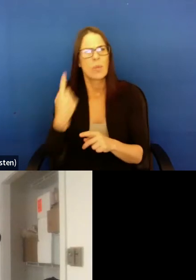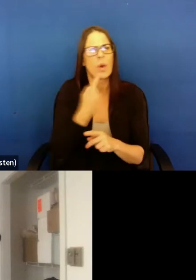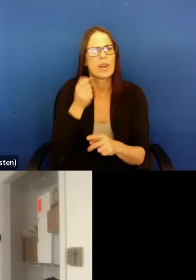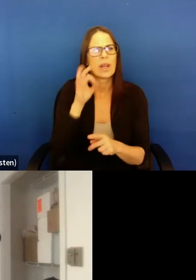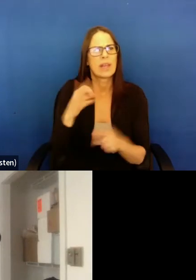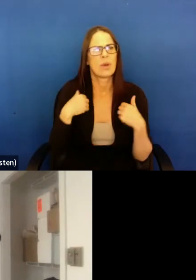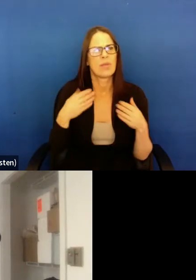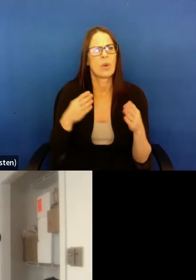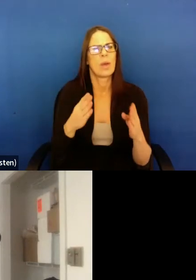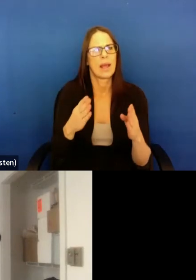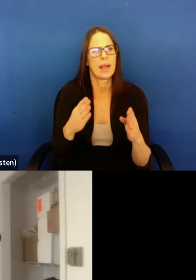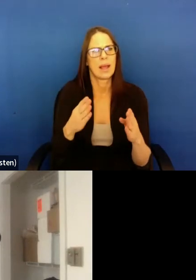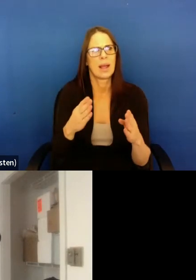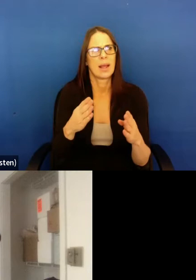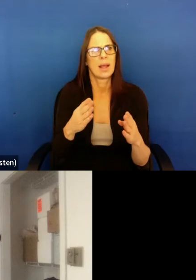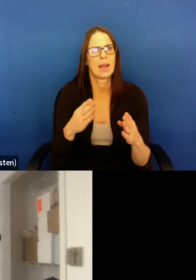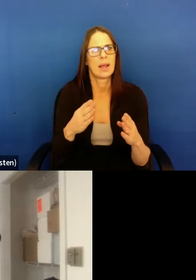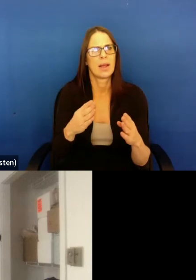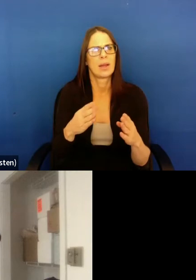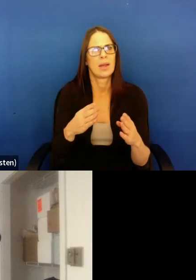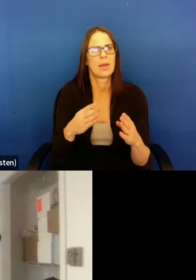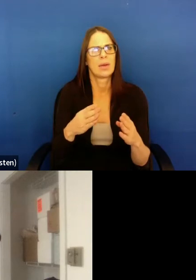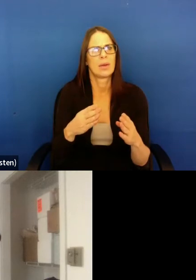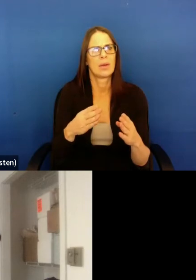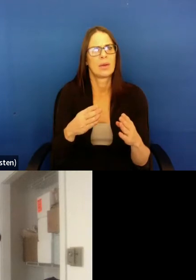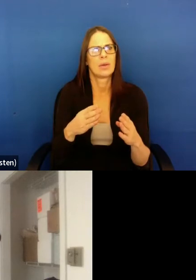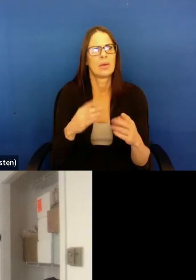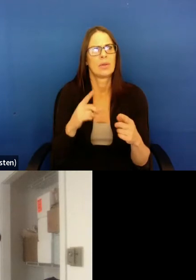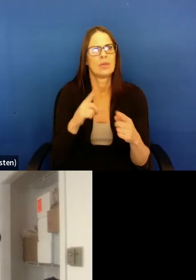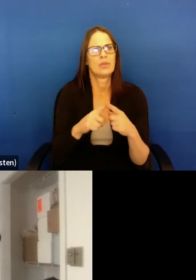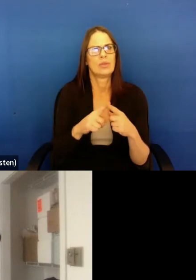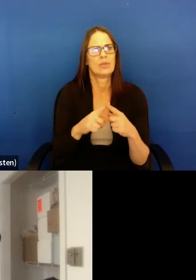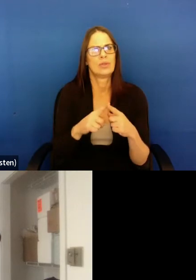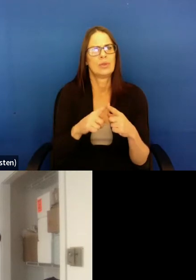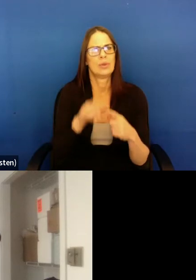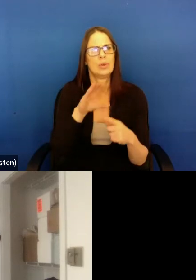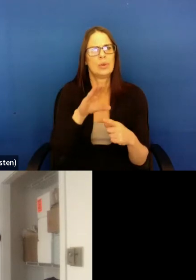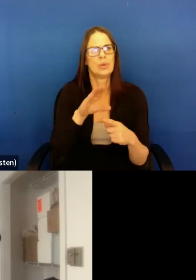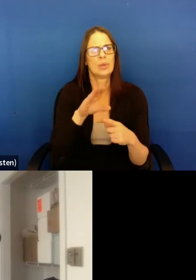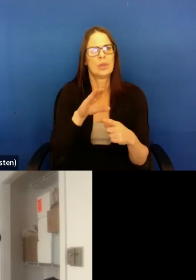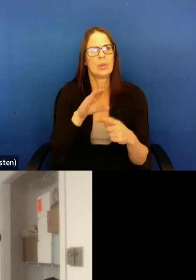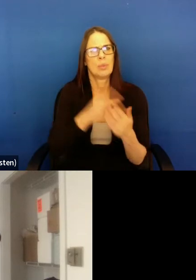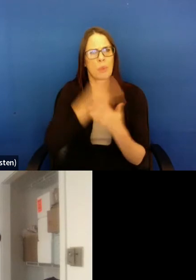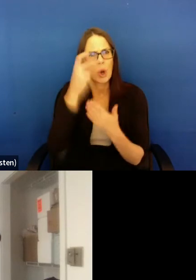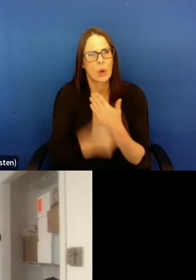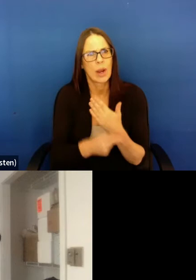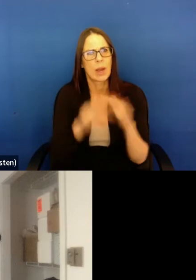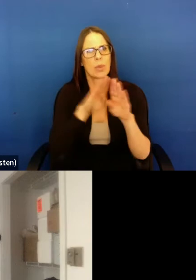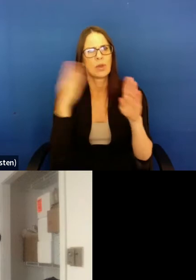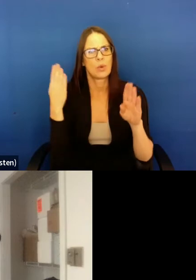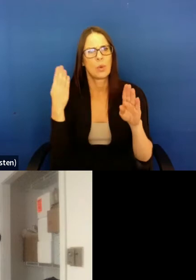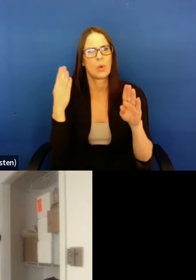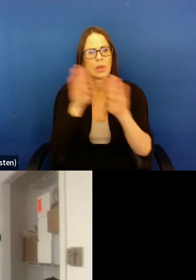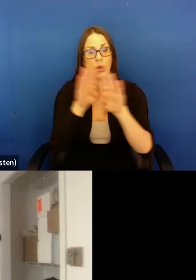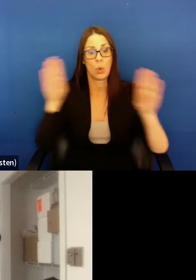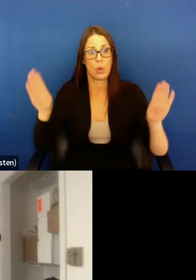just literally encode those doors to stay open for like half a second longer because the elevator is like a